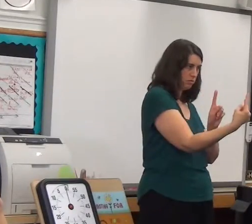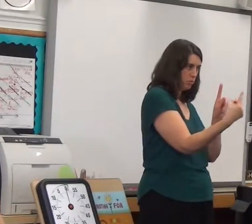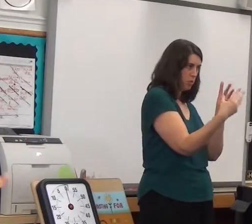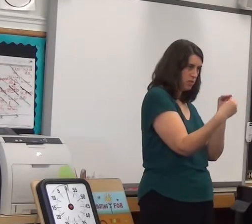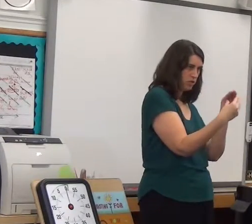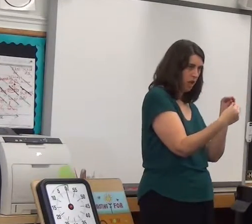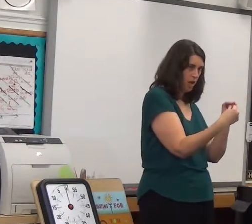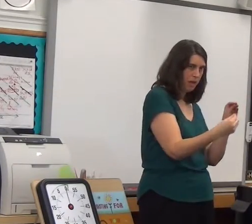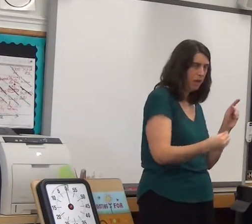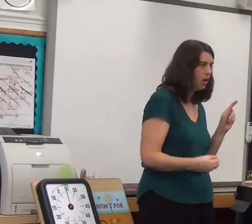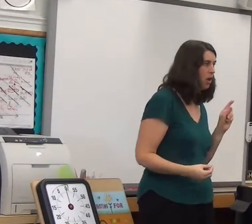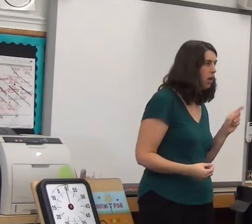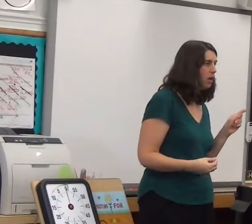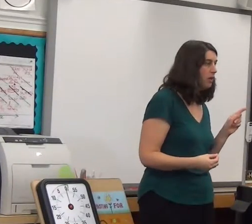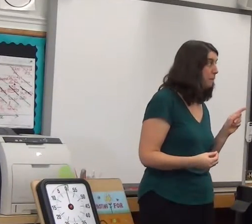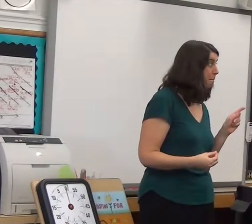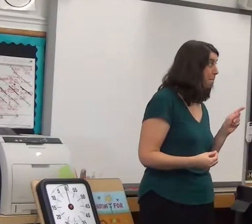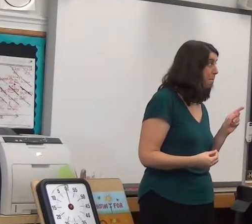saying, right?